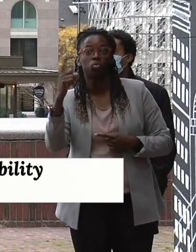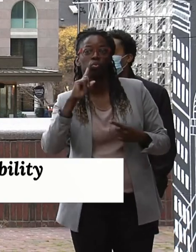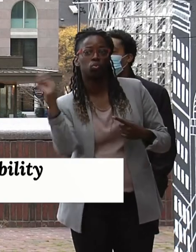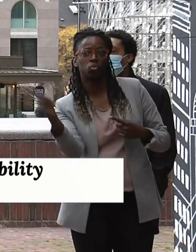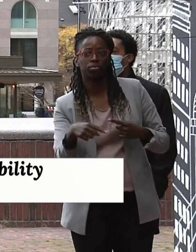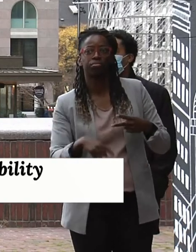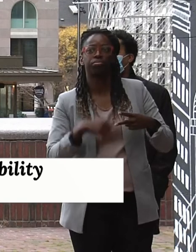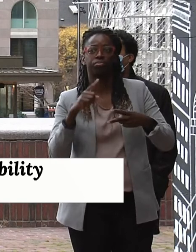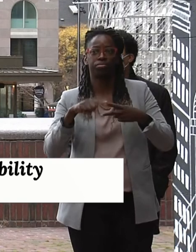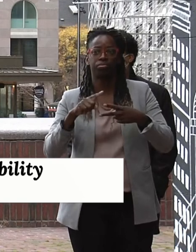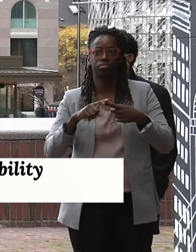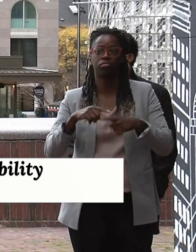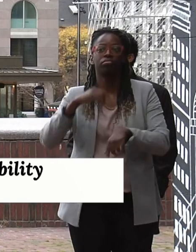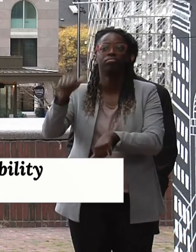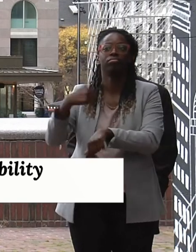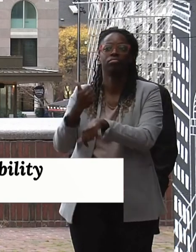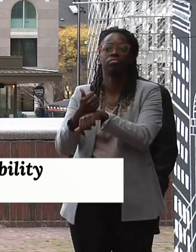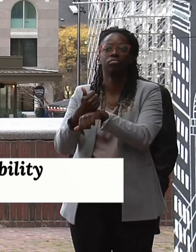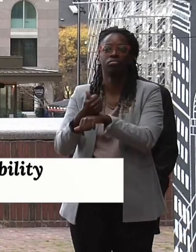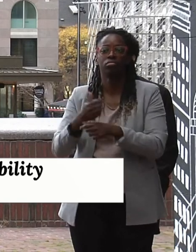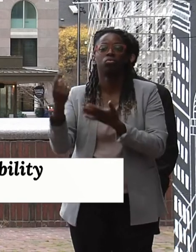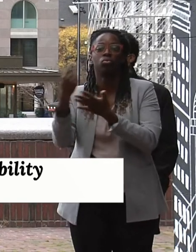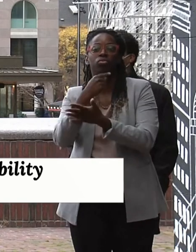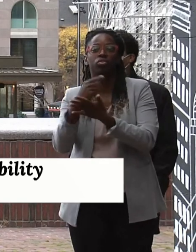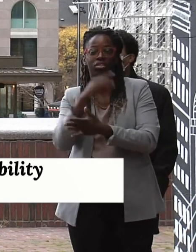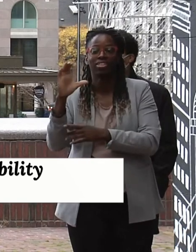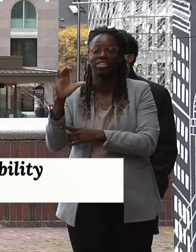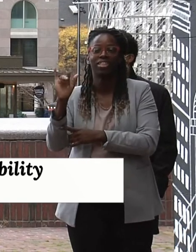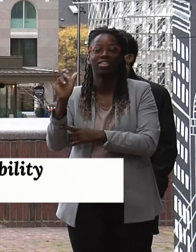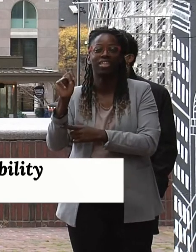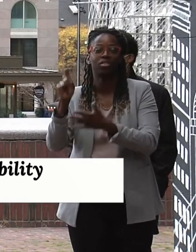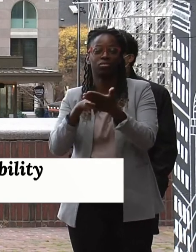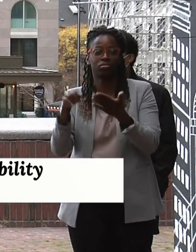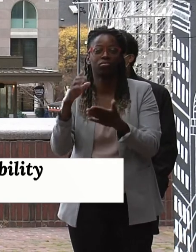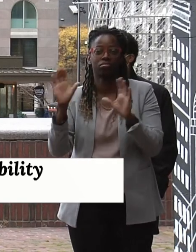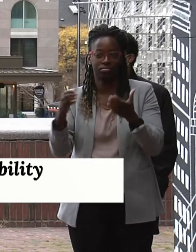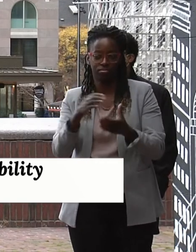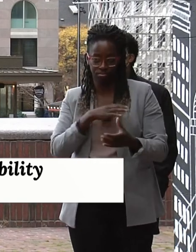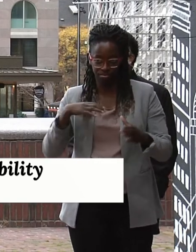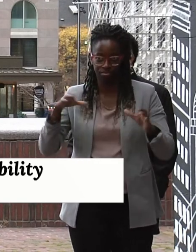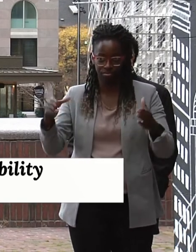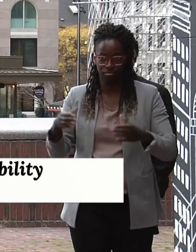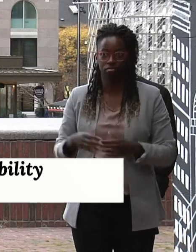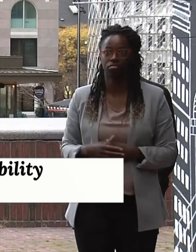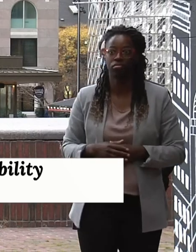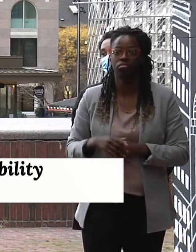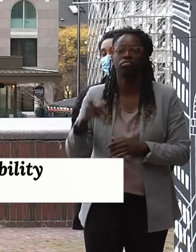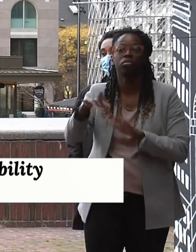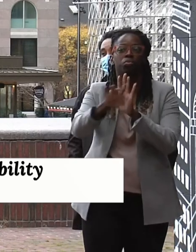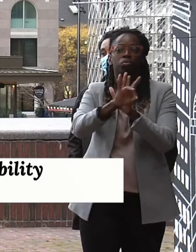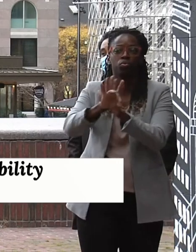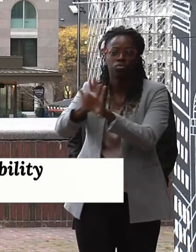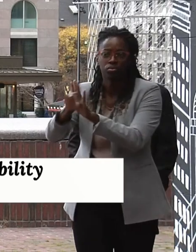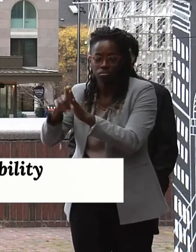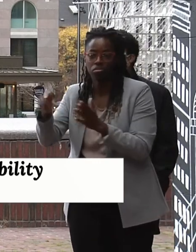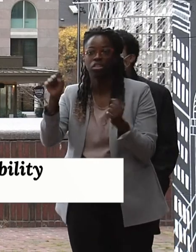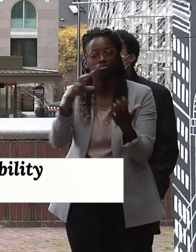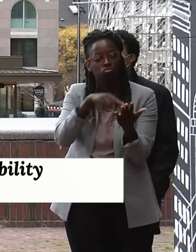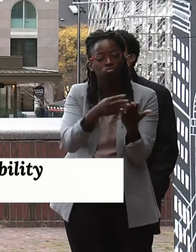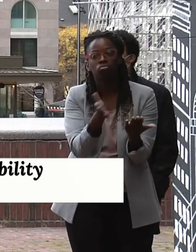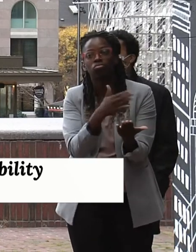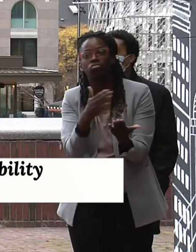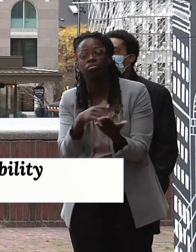both the mayor's office and the city council. They'll be empowered to review complaints and recommend actions, review police policies, and provide public